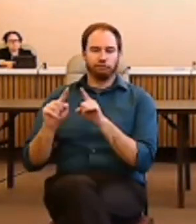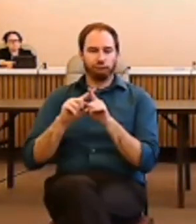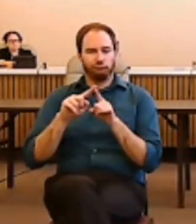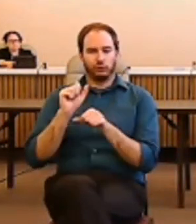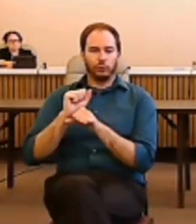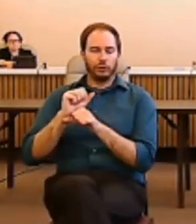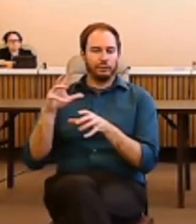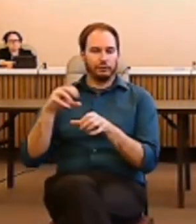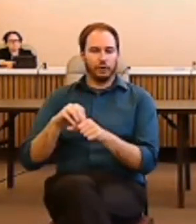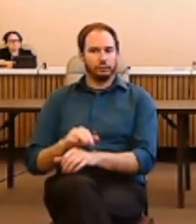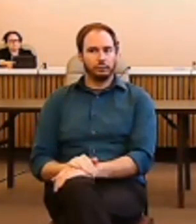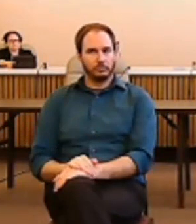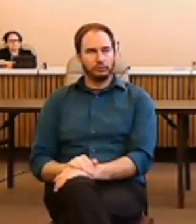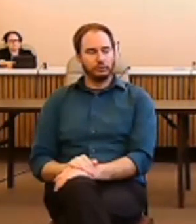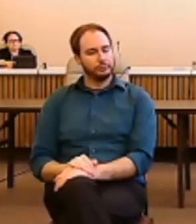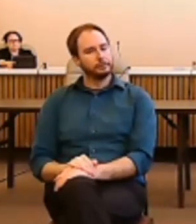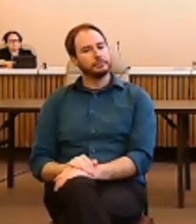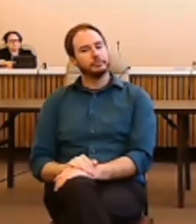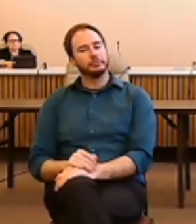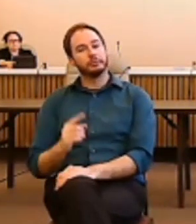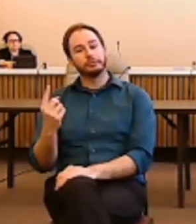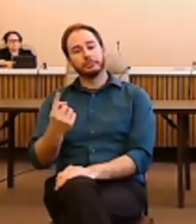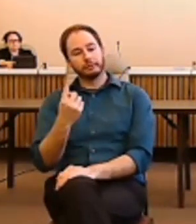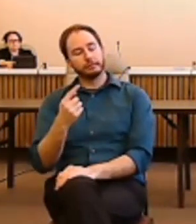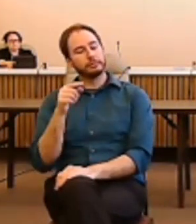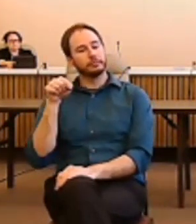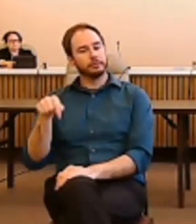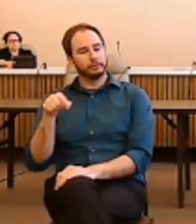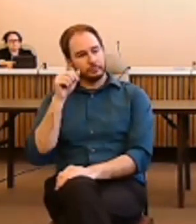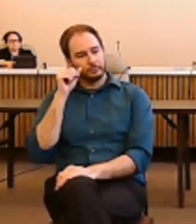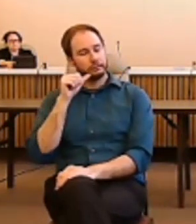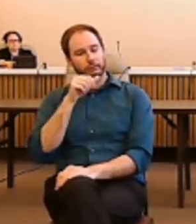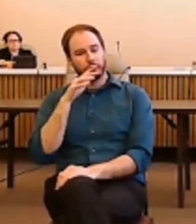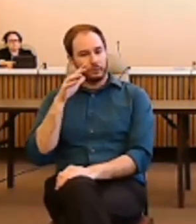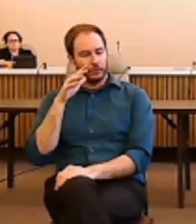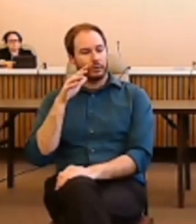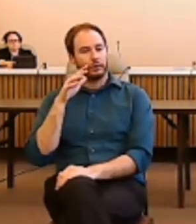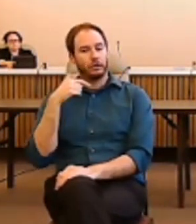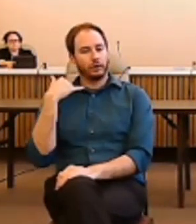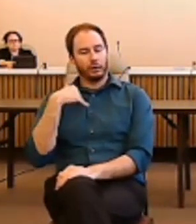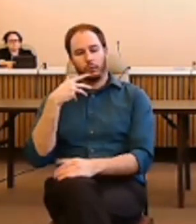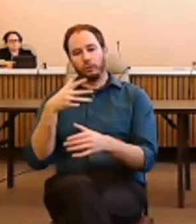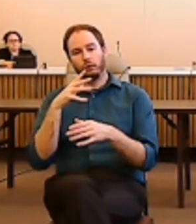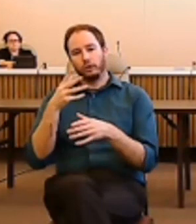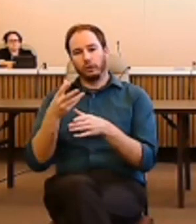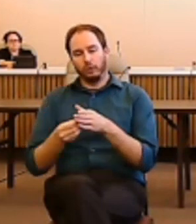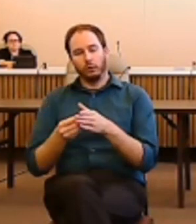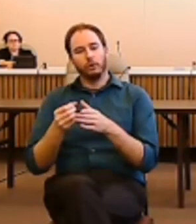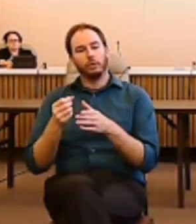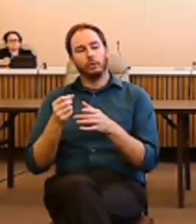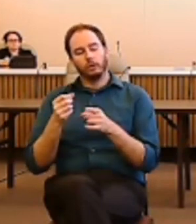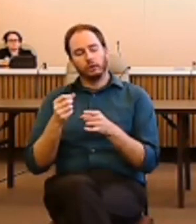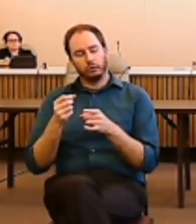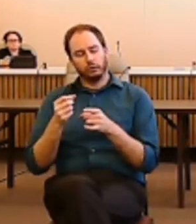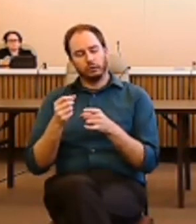regards. I might add that this is this farmland we're losing your side of Middle Road between your